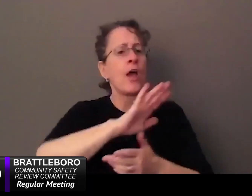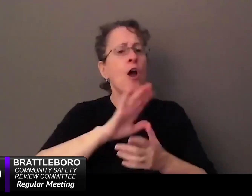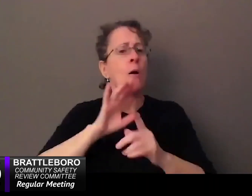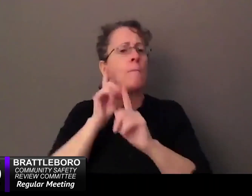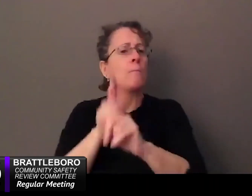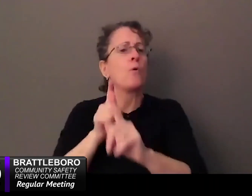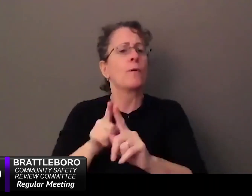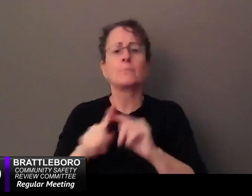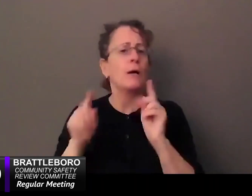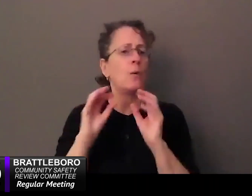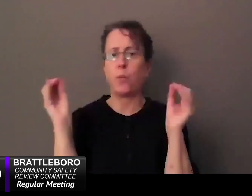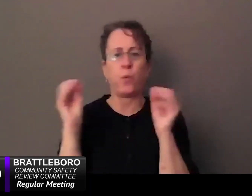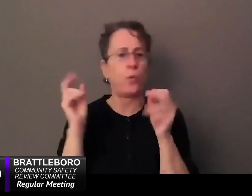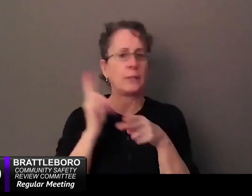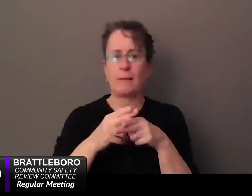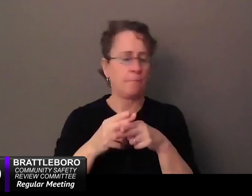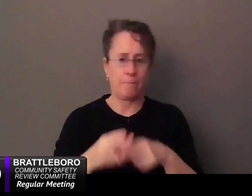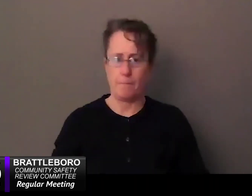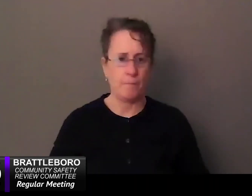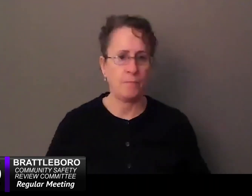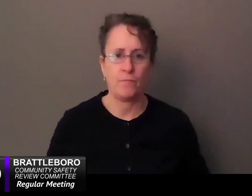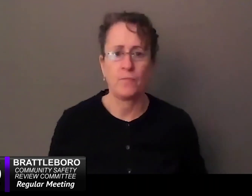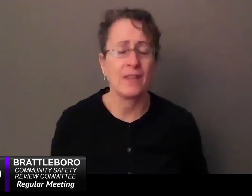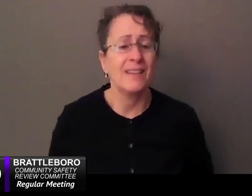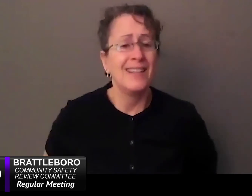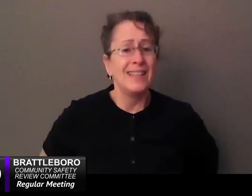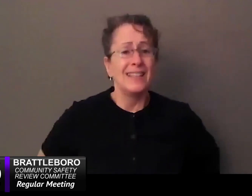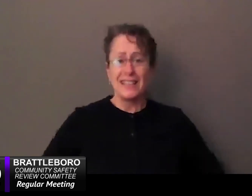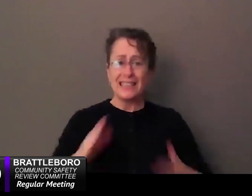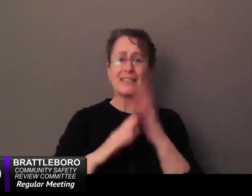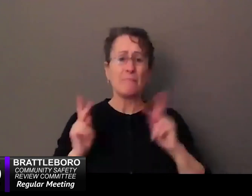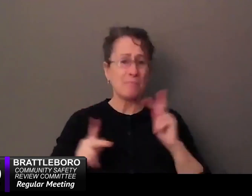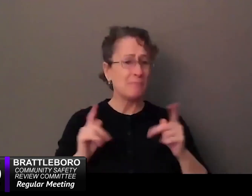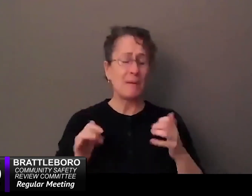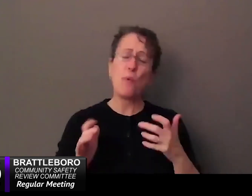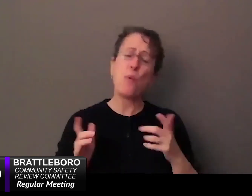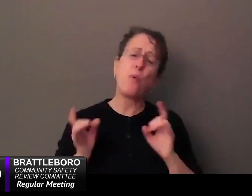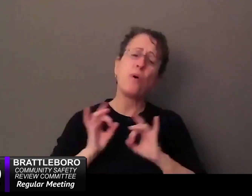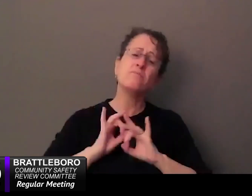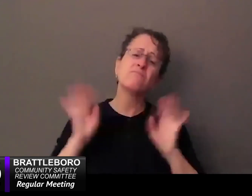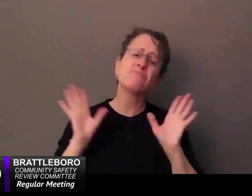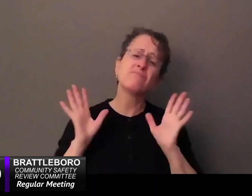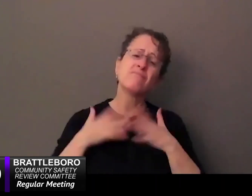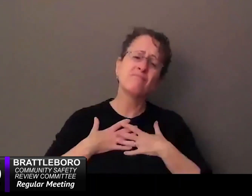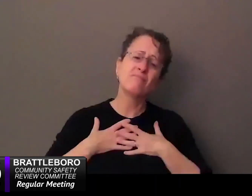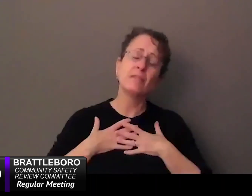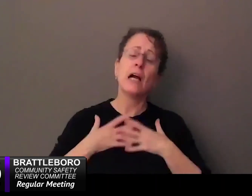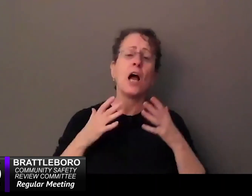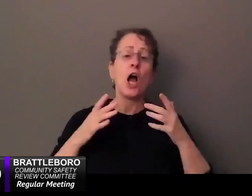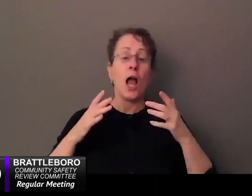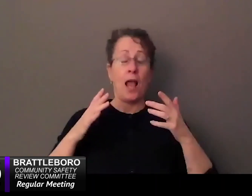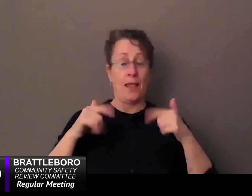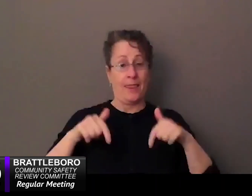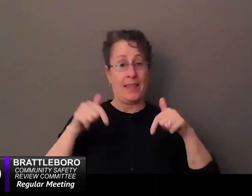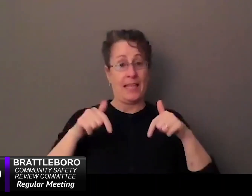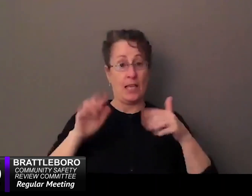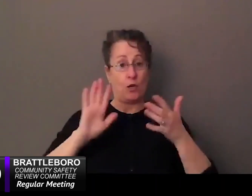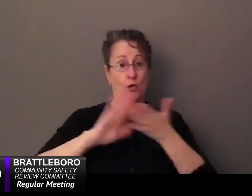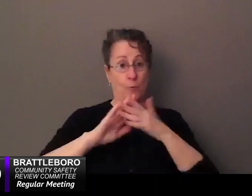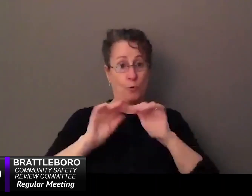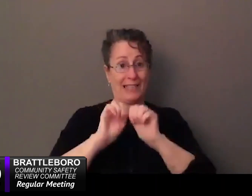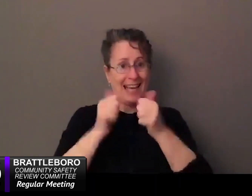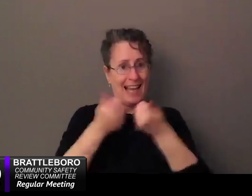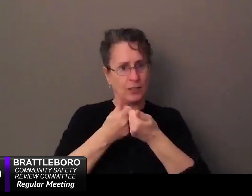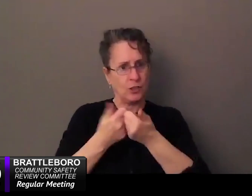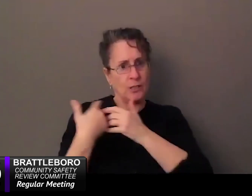harm and danger from community safety systems, right? And that information can happen outside of the public